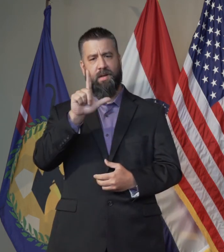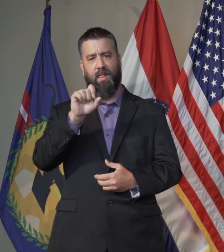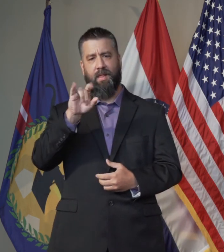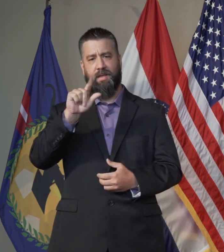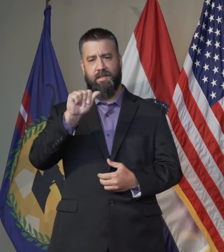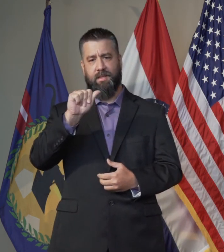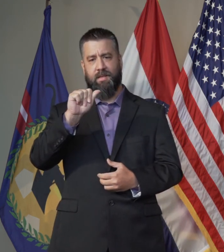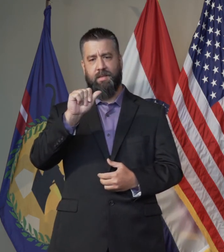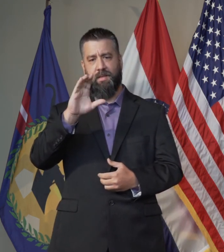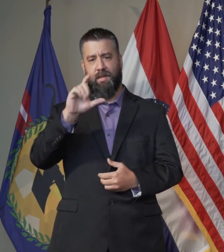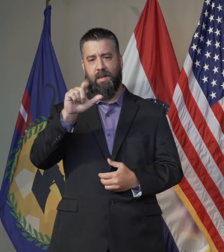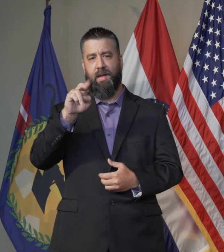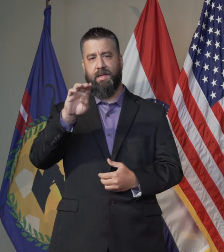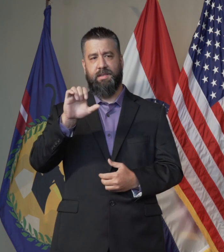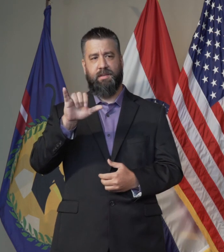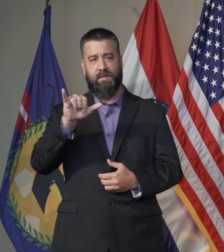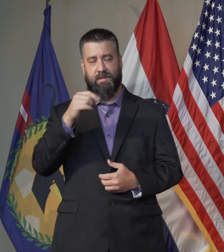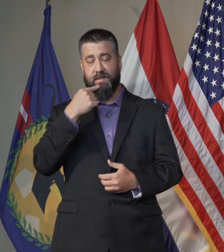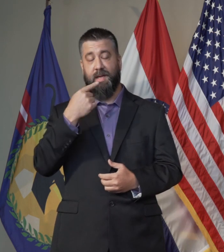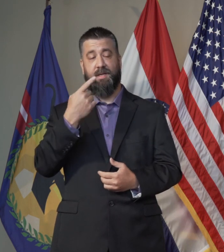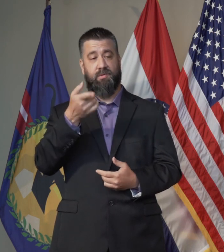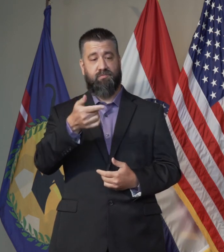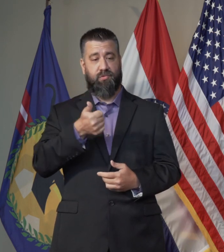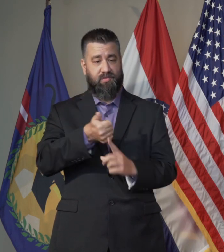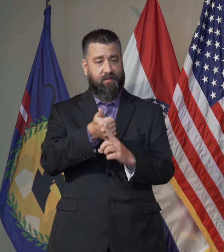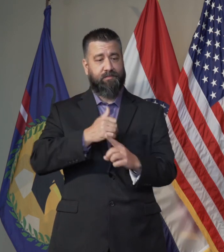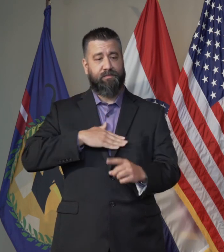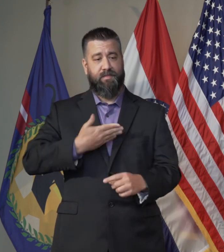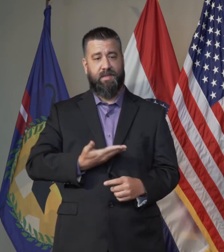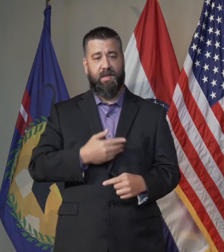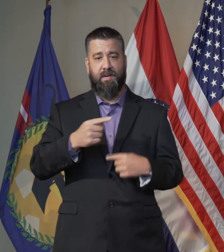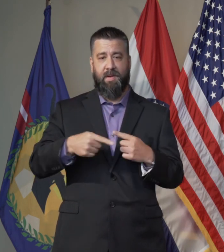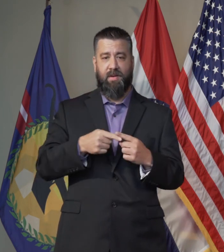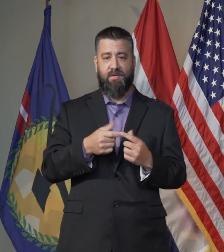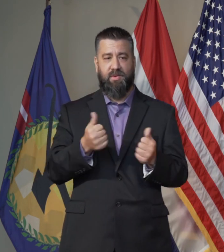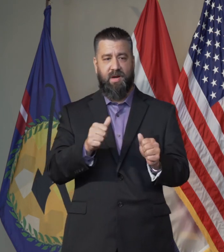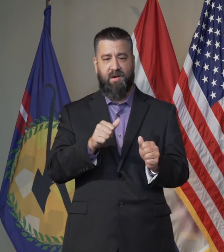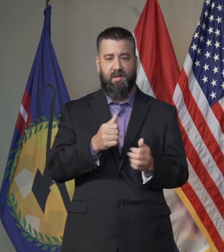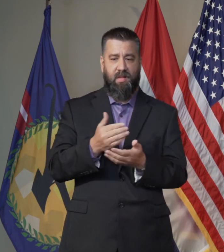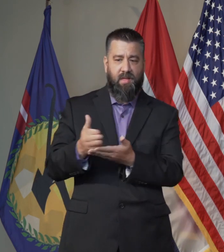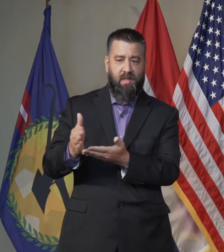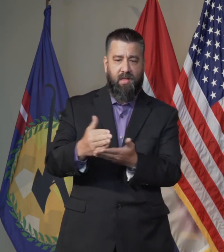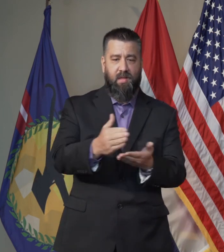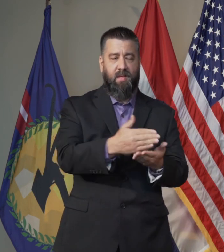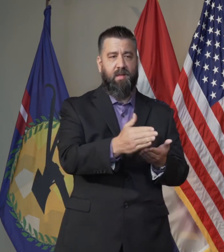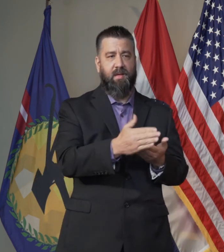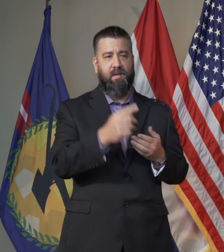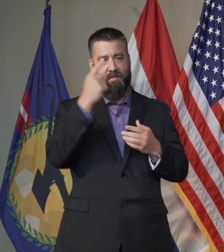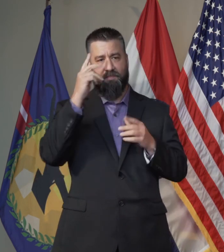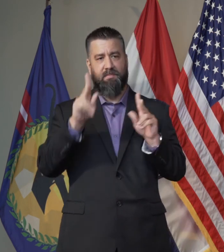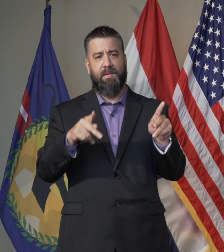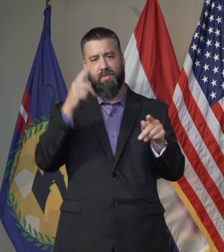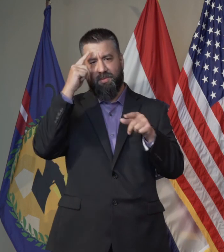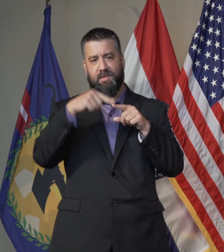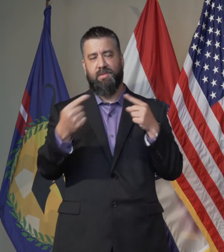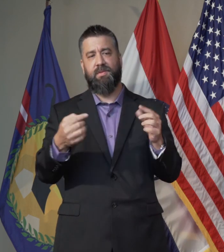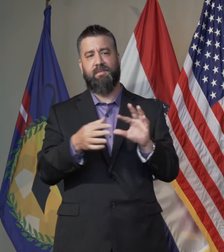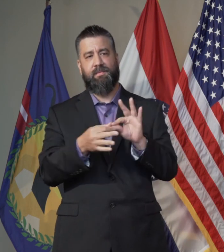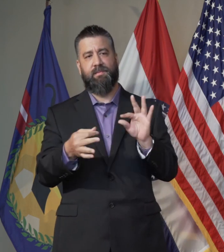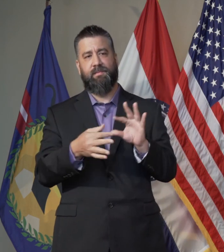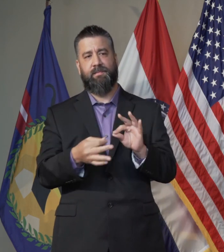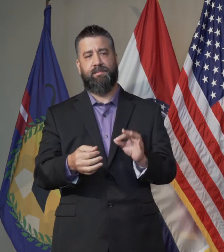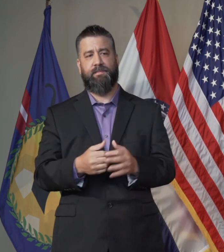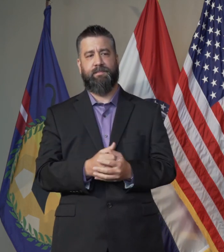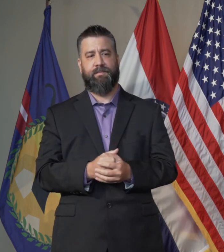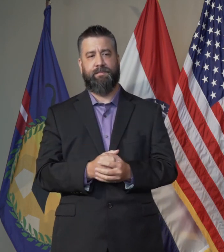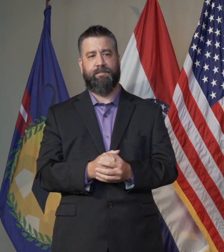was upset about the maneuvers to limit opponents of these bills from being heard at the council